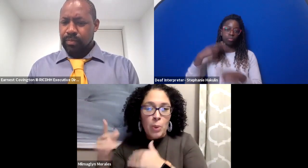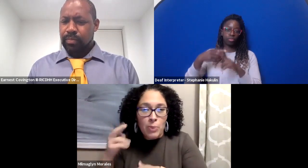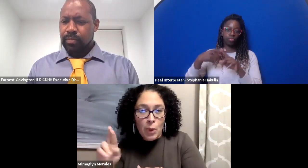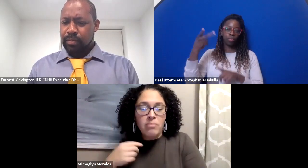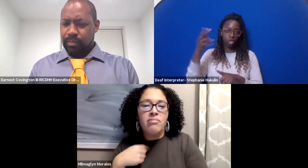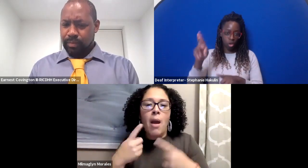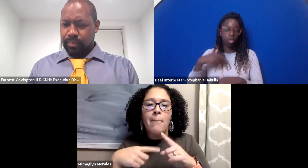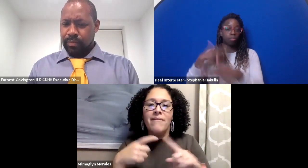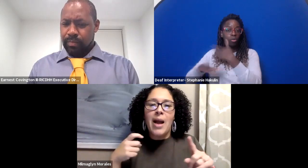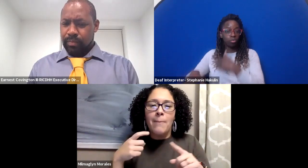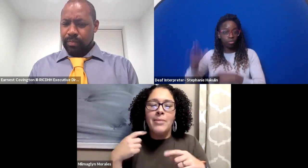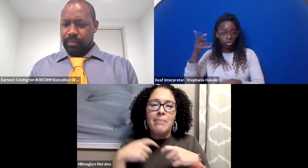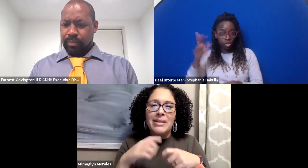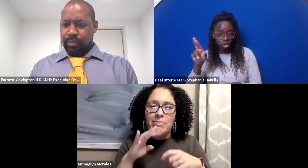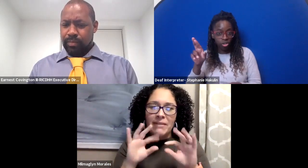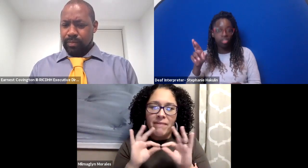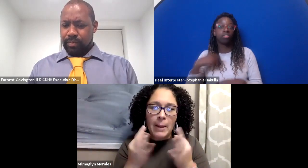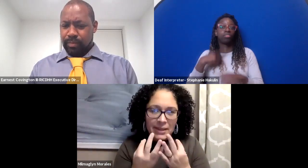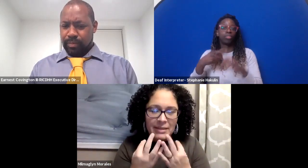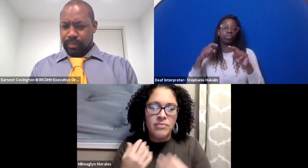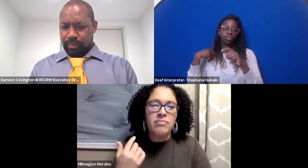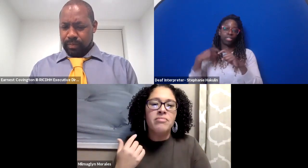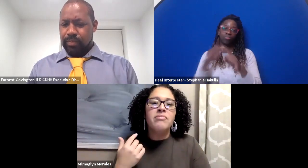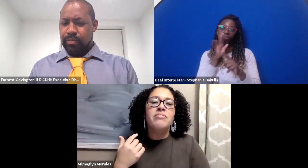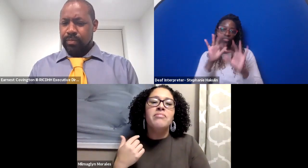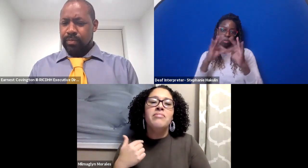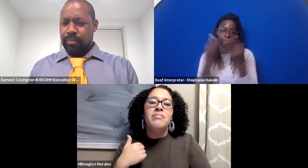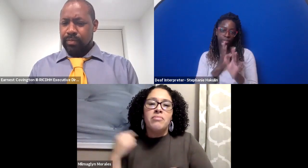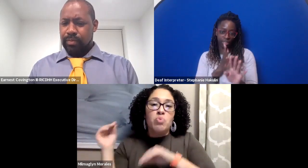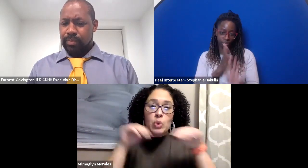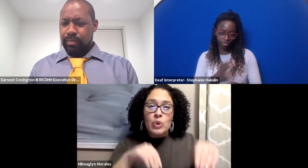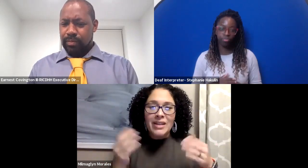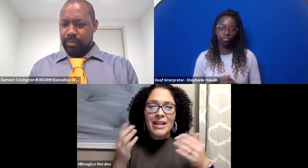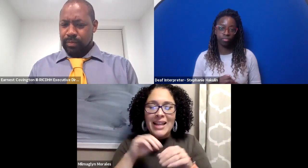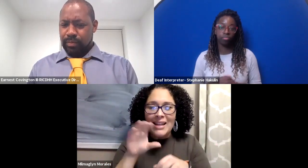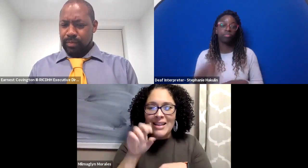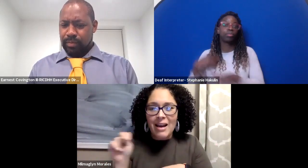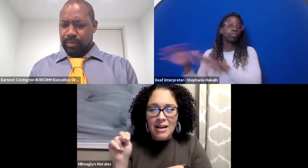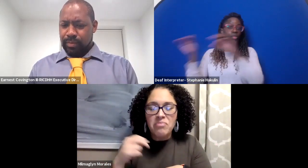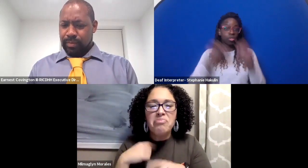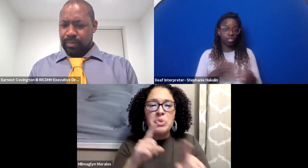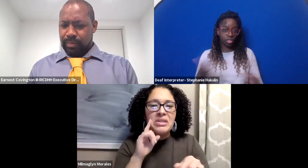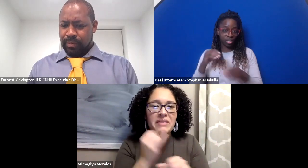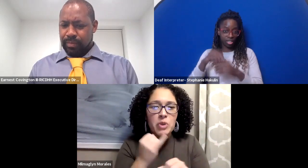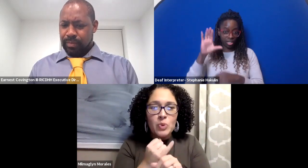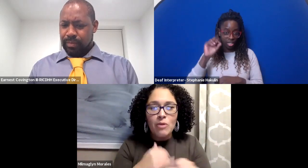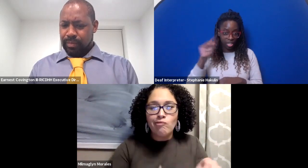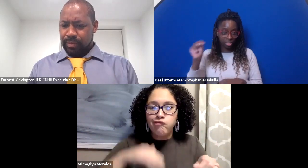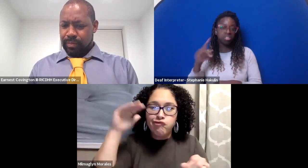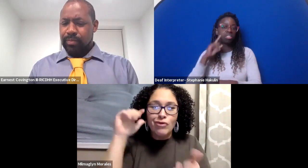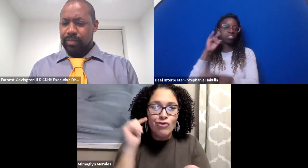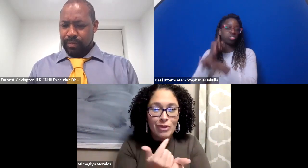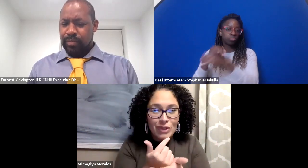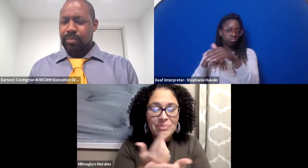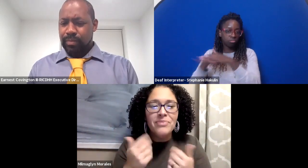As you mentioned, I'm from Puerto Rico. I was born in Puerto Rico, and I'm from a Spanish-speaking family. We moved here to